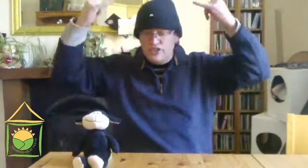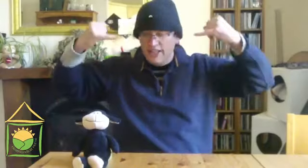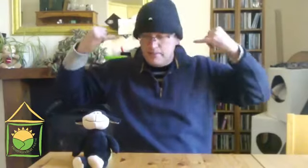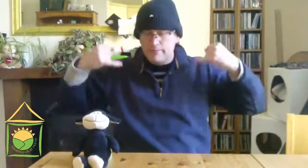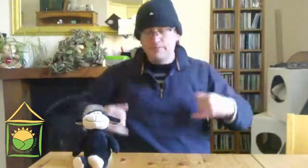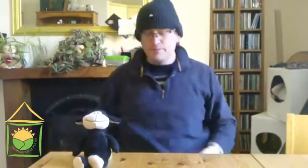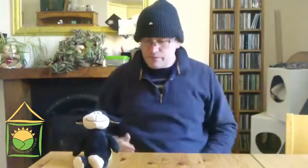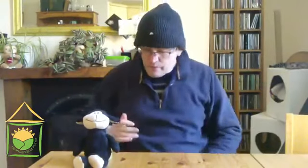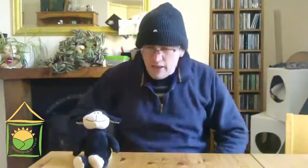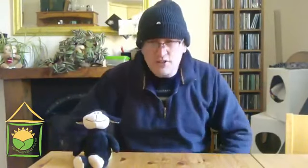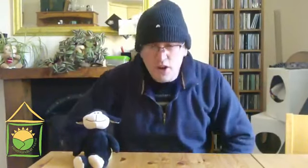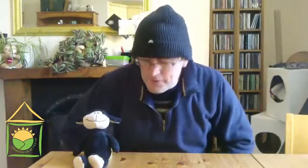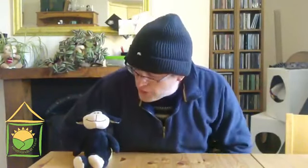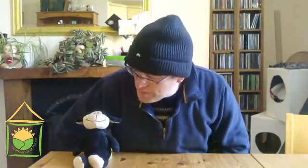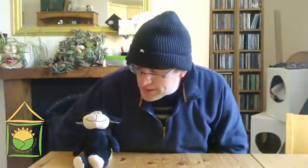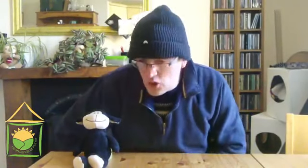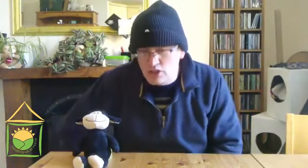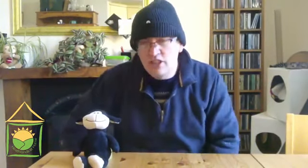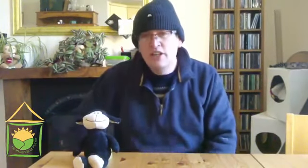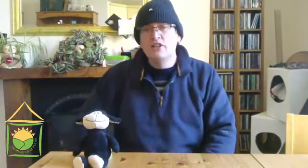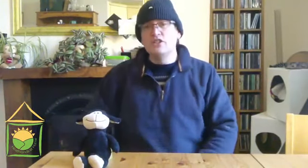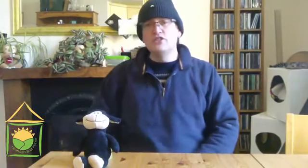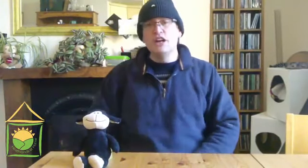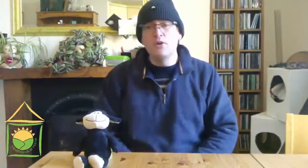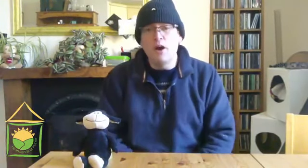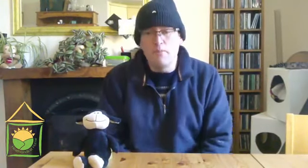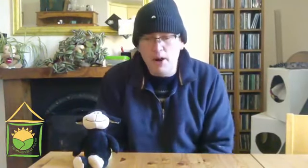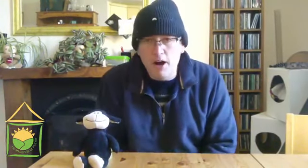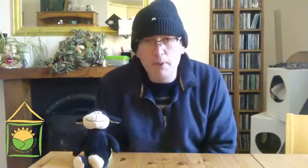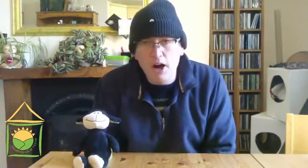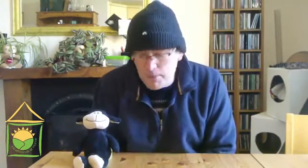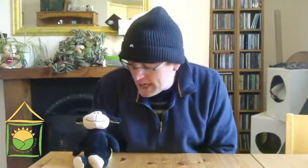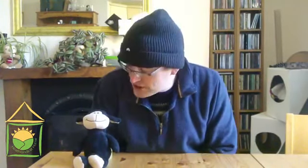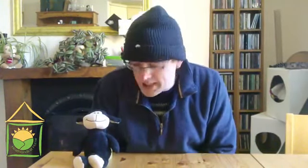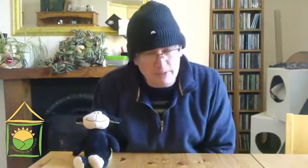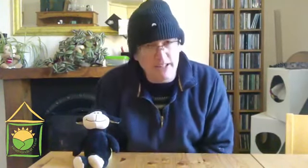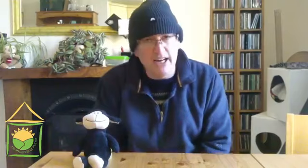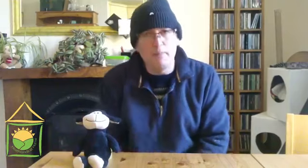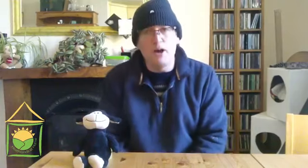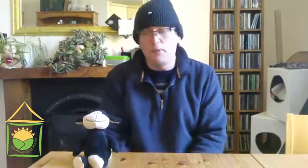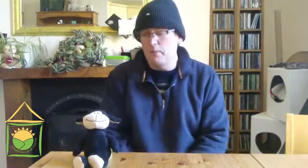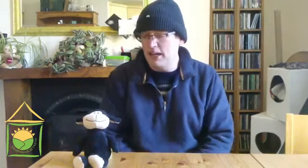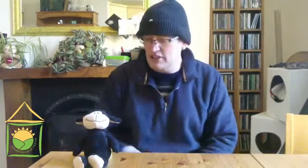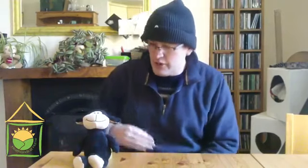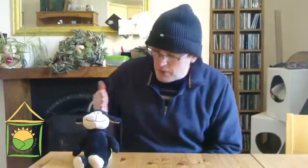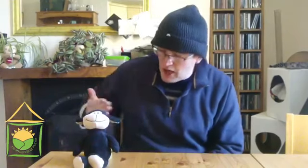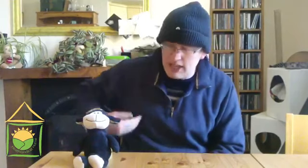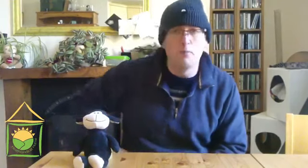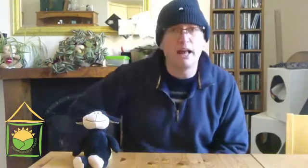Sheep. So I thought it'd be good to do Bar Bar Black Sheep today. Bar Bar Black Sheep with my little black